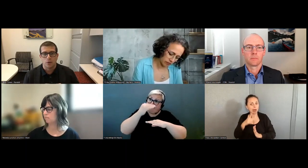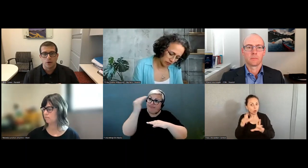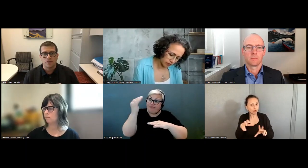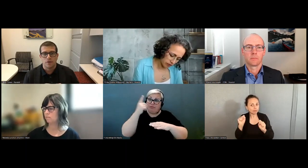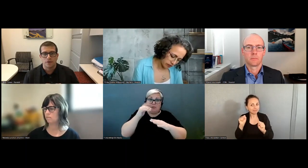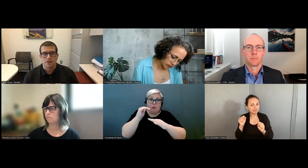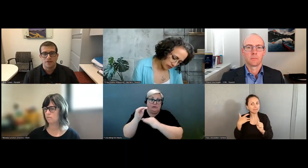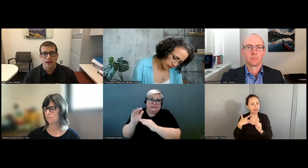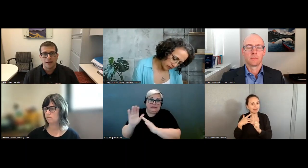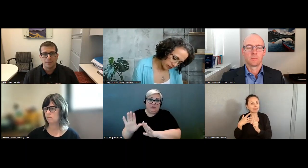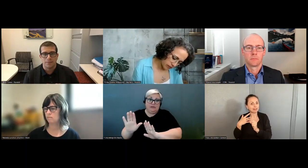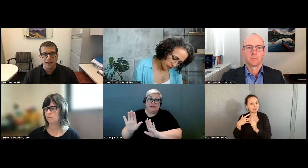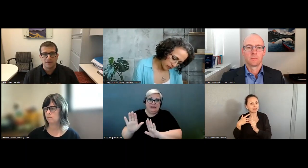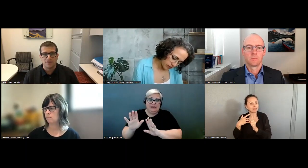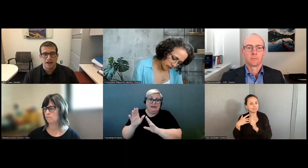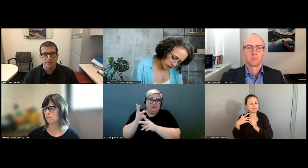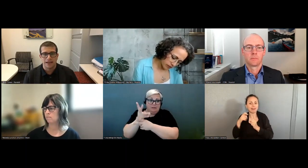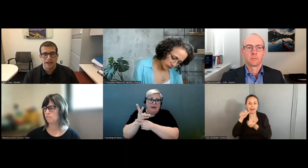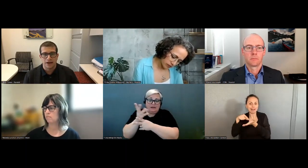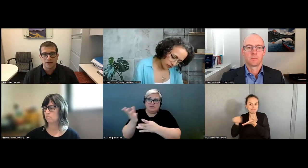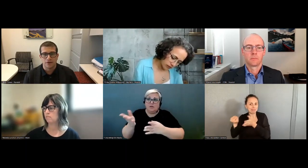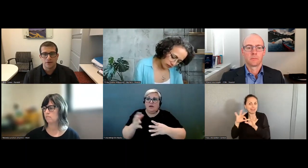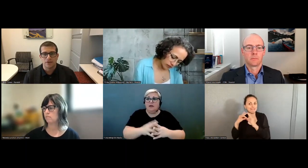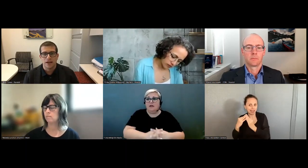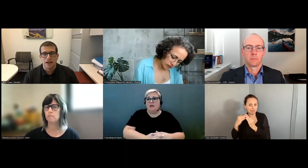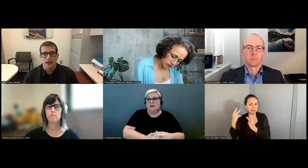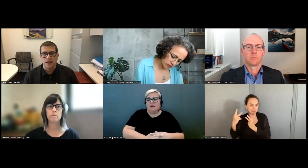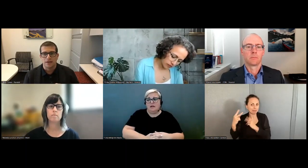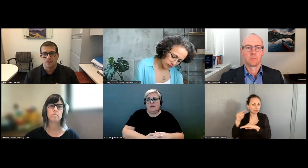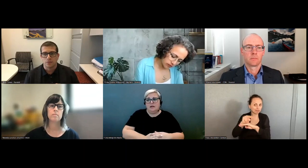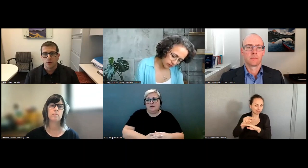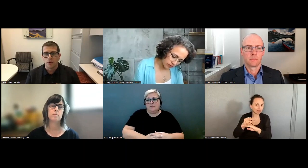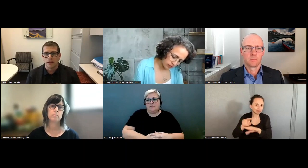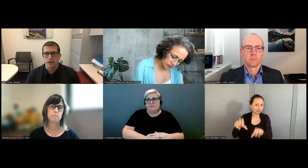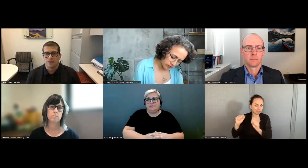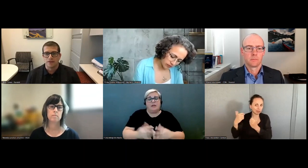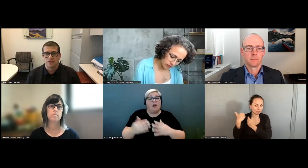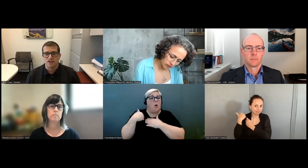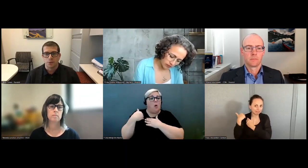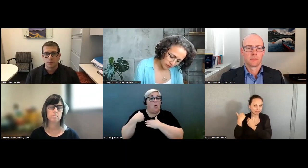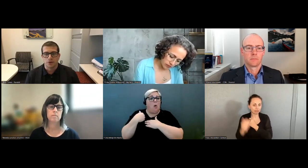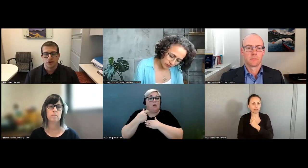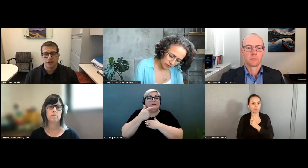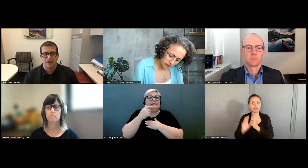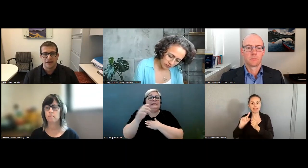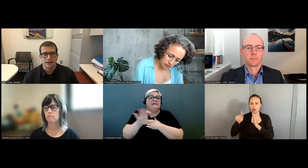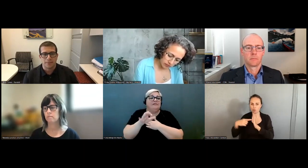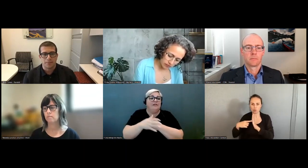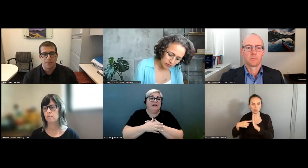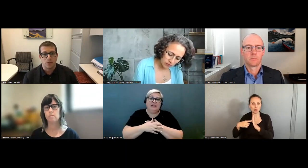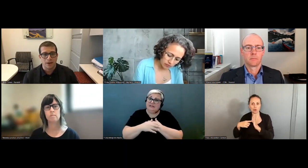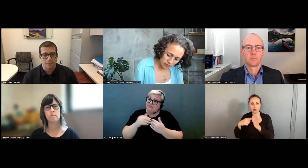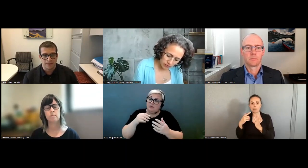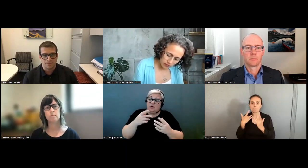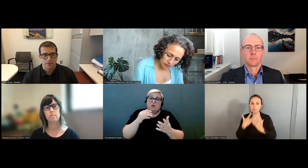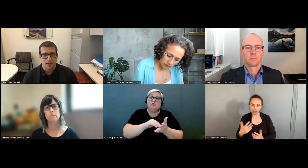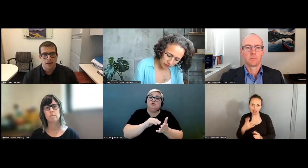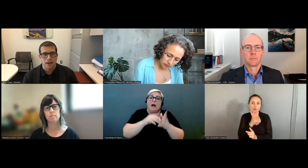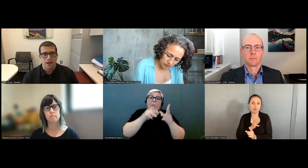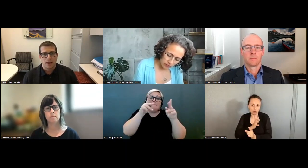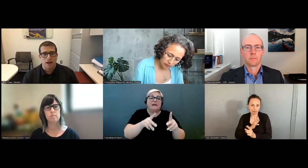by a workforce of unpaid family caregivers. And this role is disproportionately taken up by